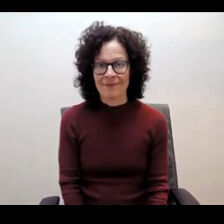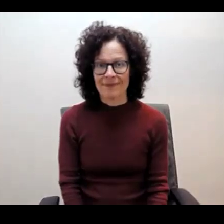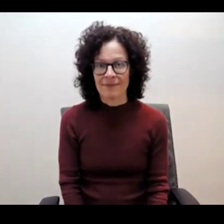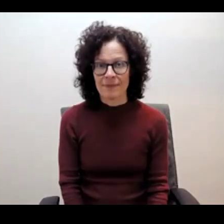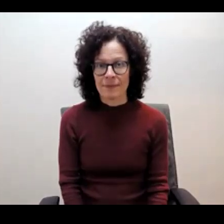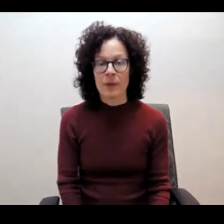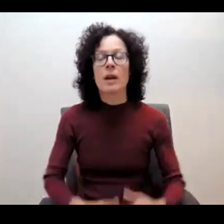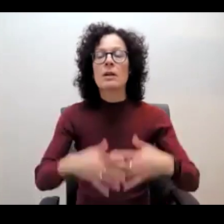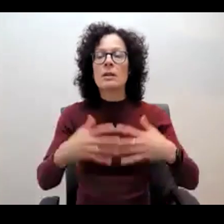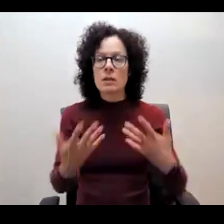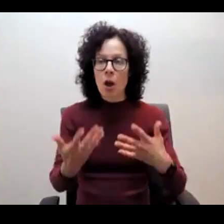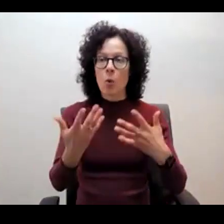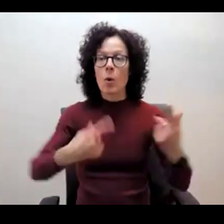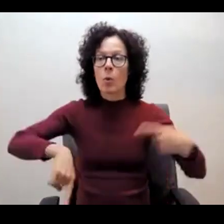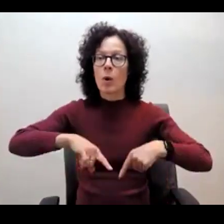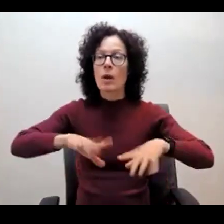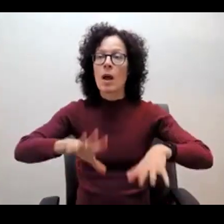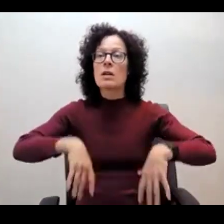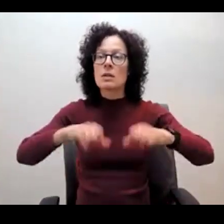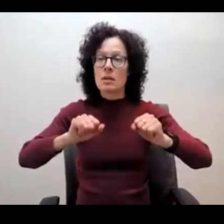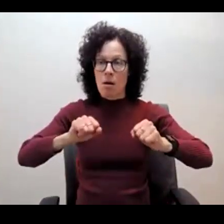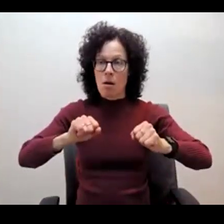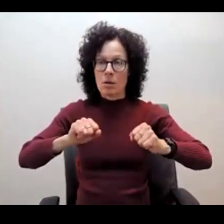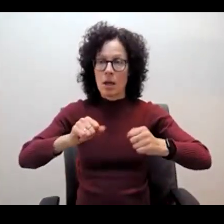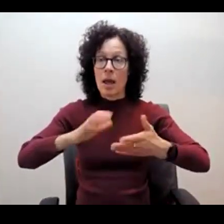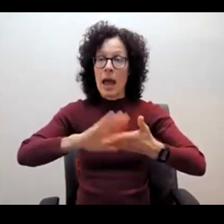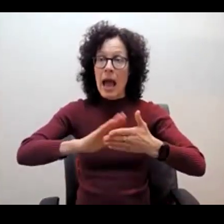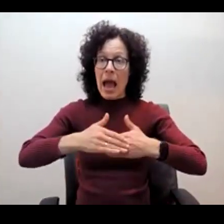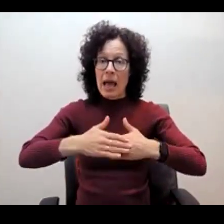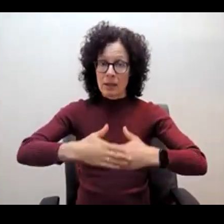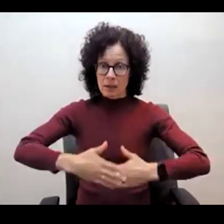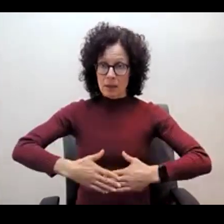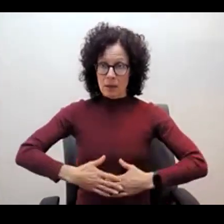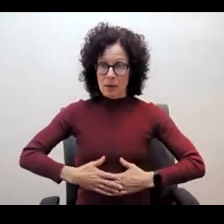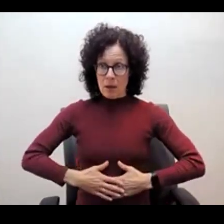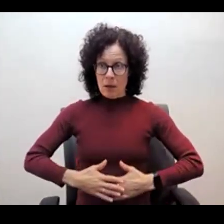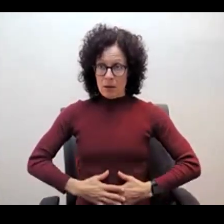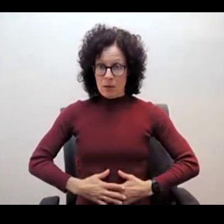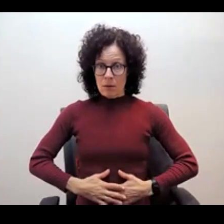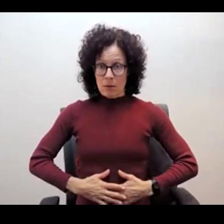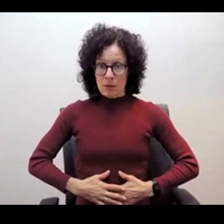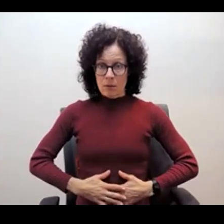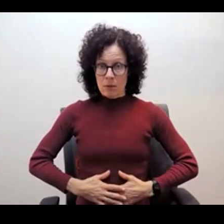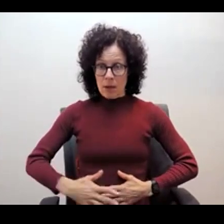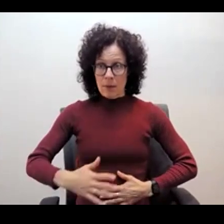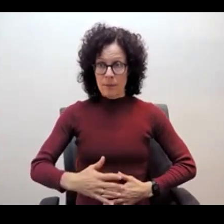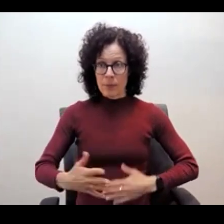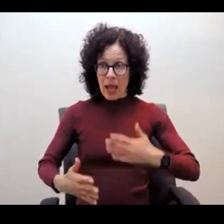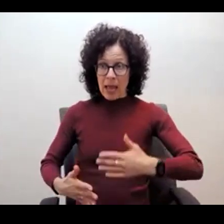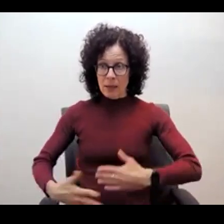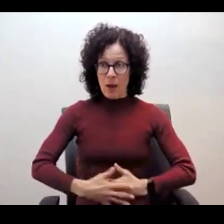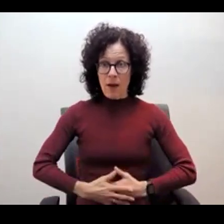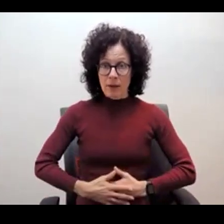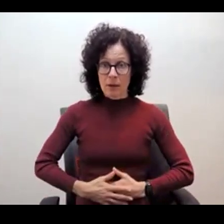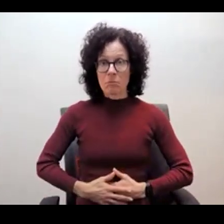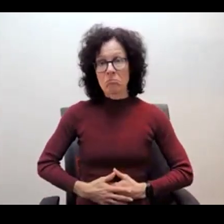So let's start with simply placing our hands on the lower abdomen, hand over hand,